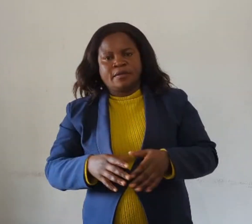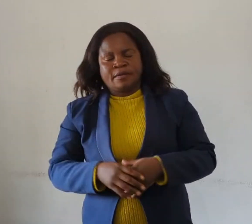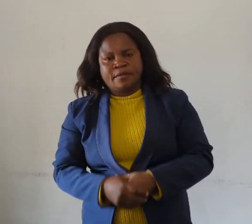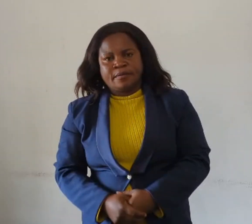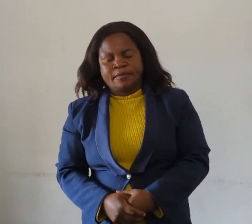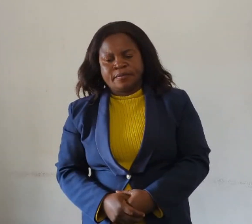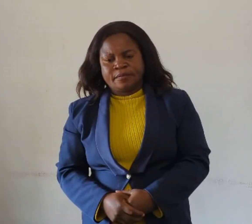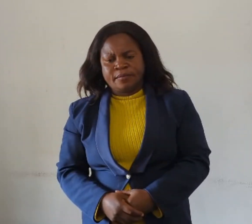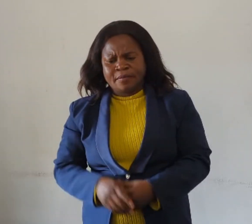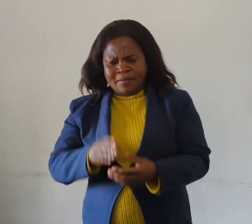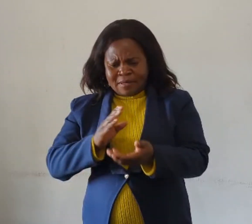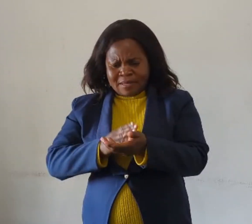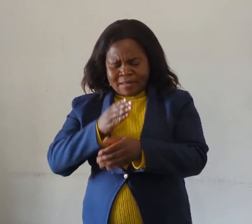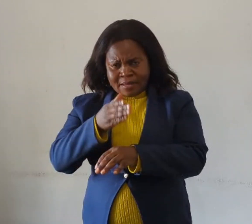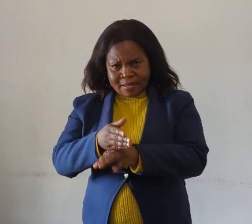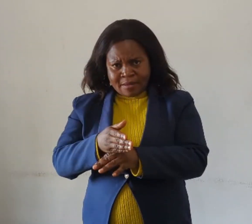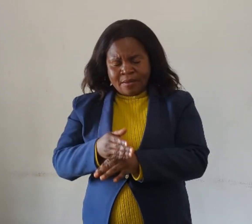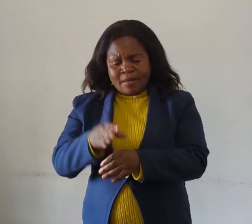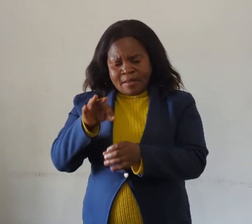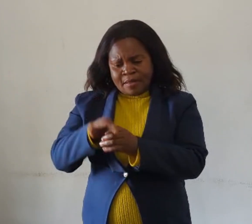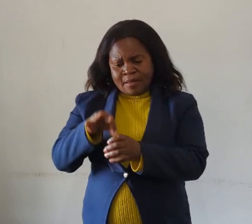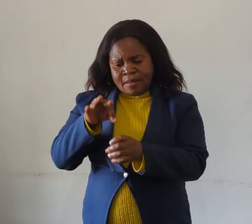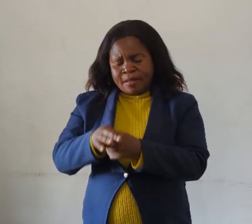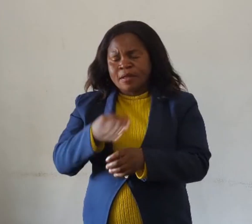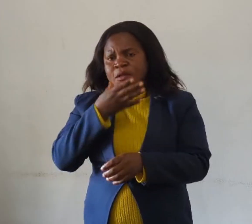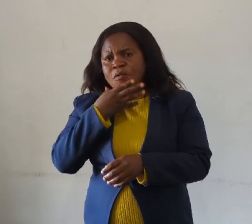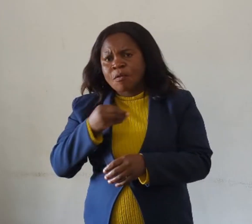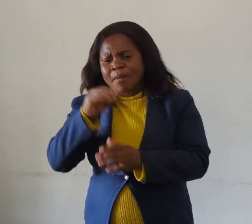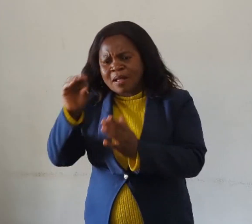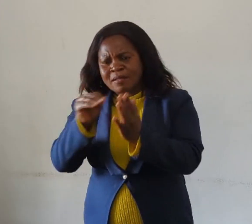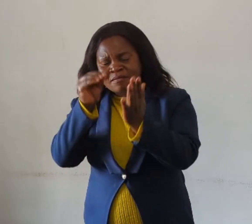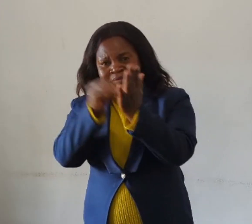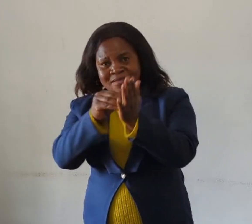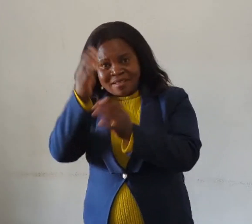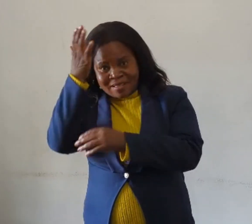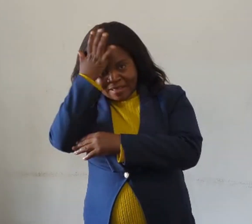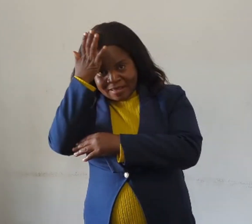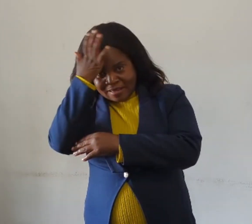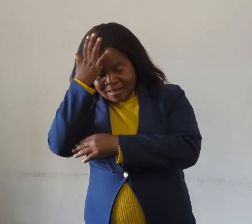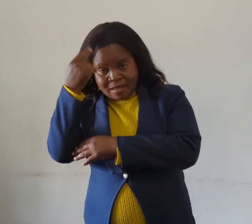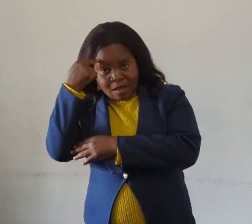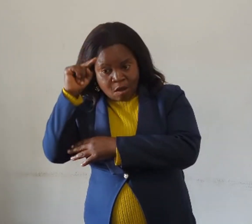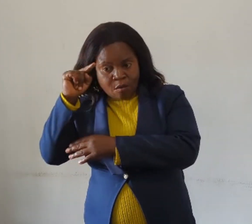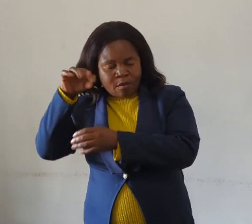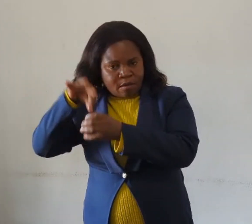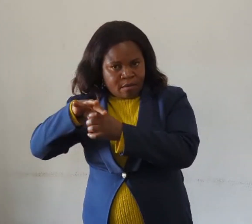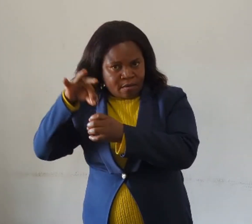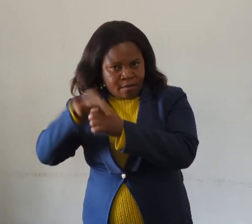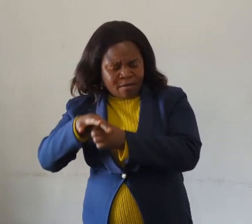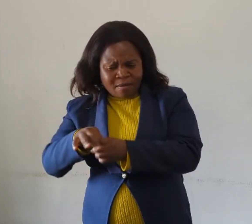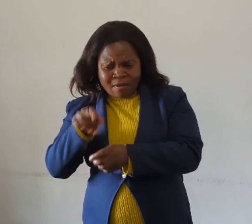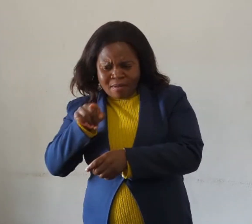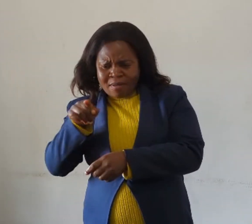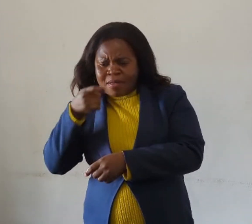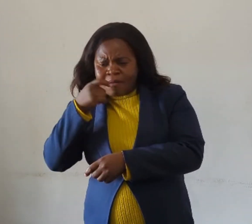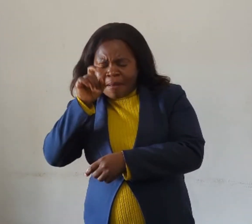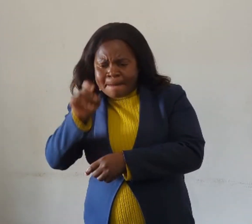After the Electoral Commission sets the date for an election, it must appoint a presiding